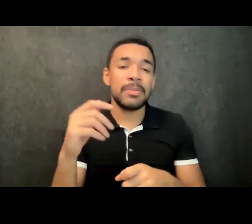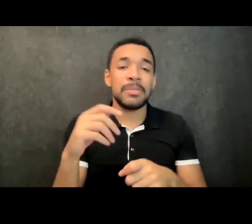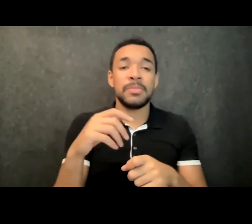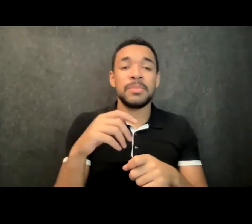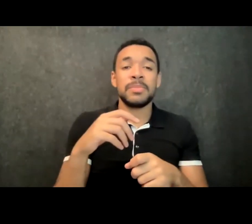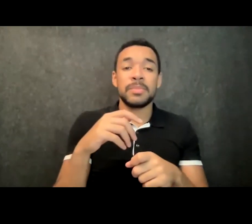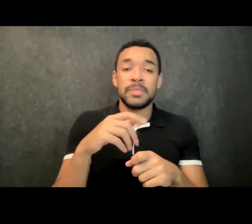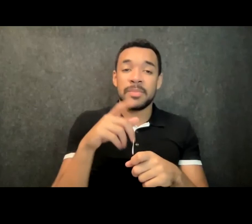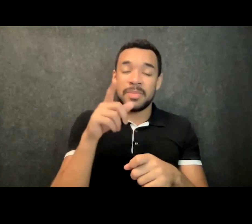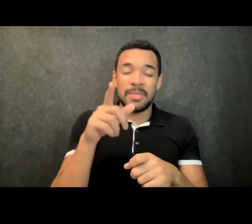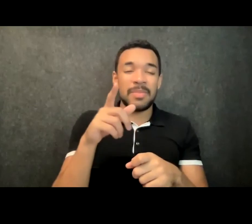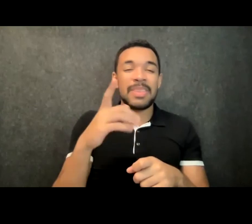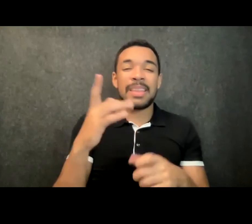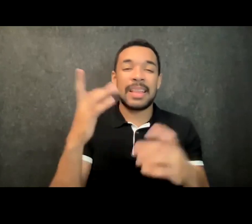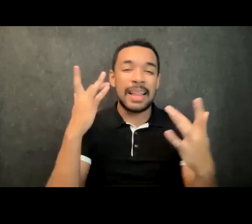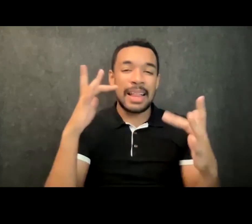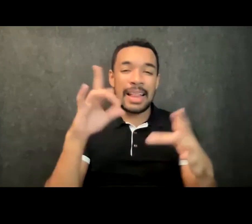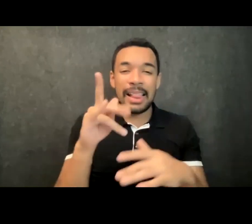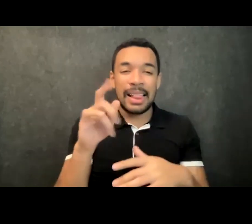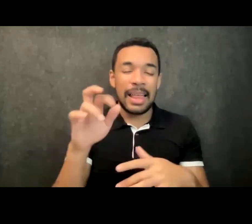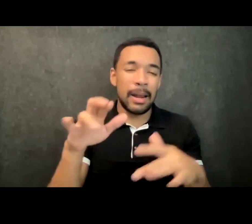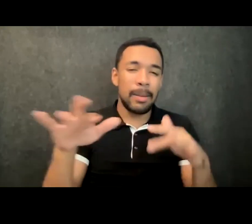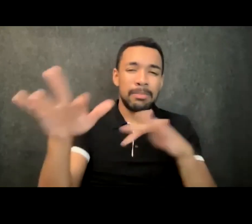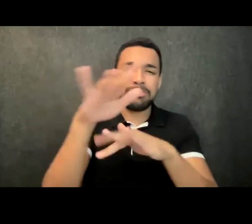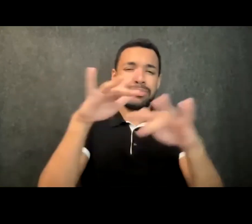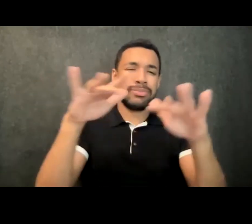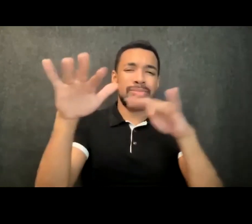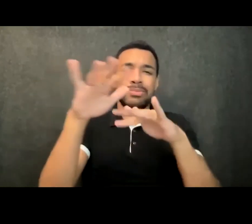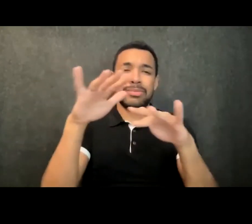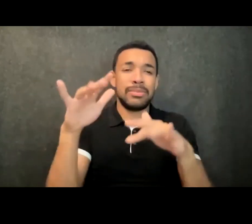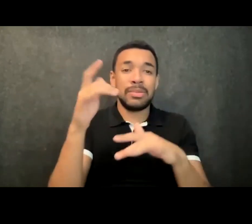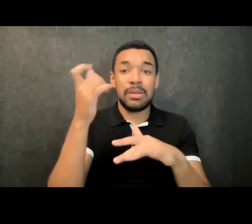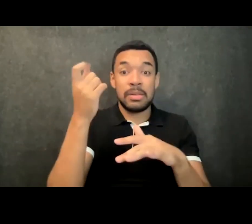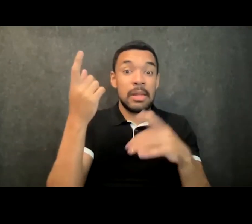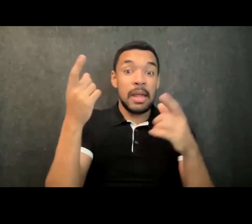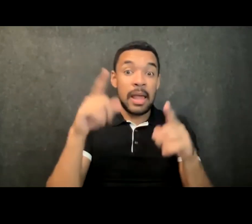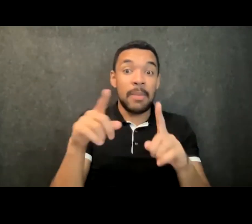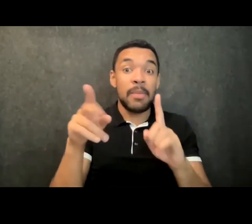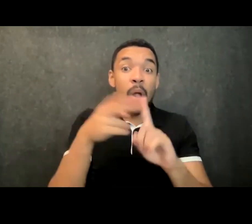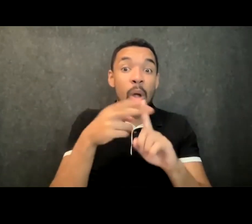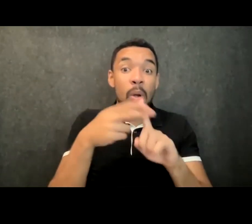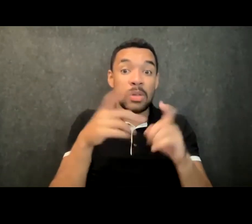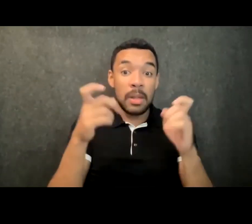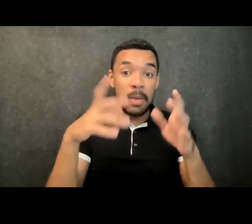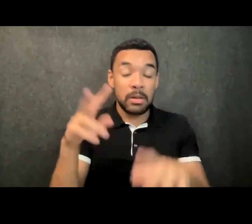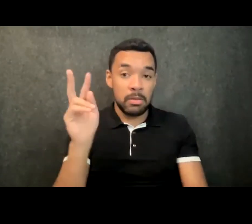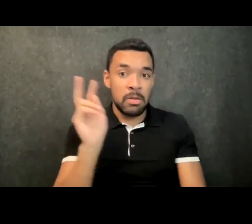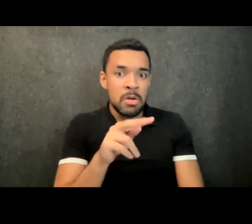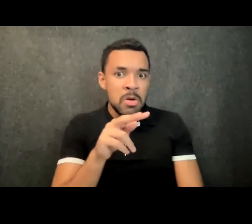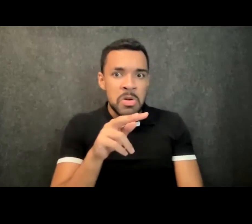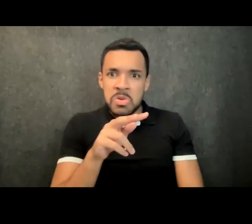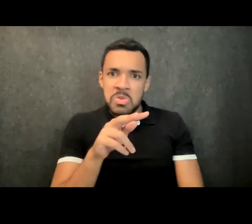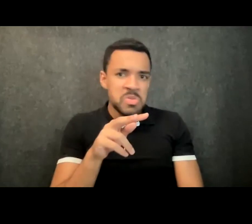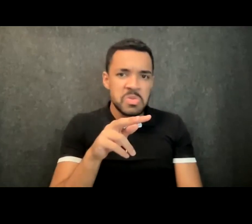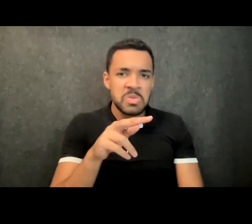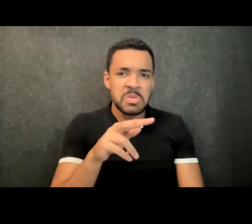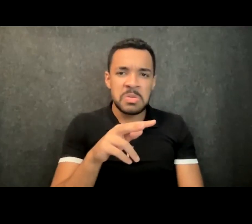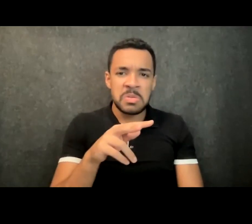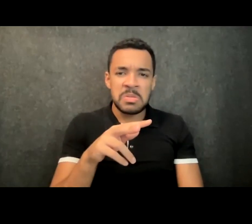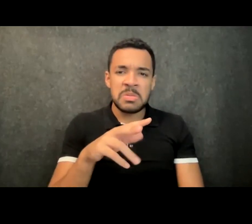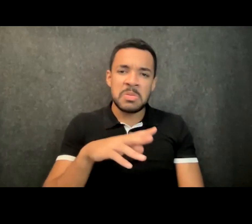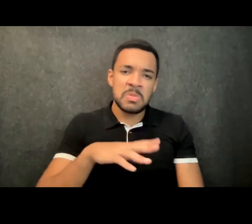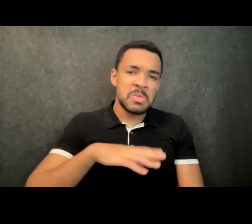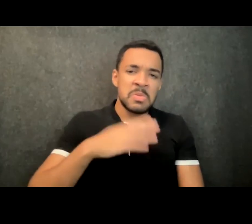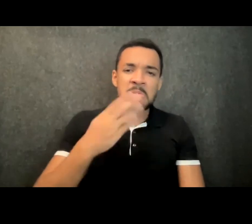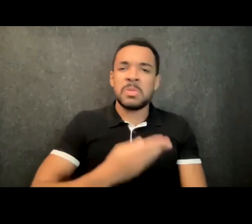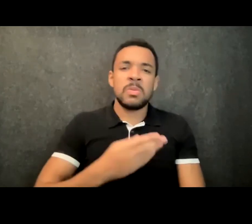glitter enveloped. At this point, the hotel manager calls the police. Plot twist, security swiftly